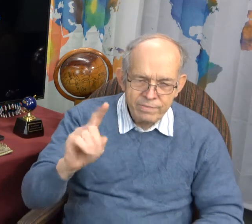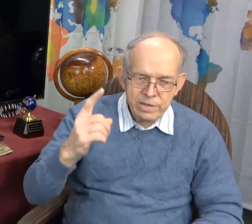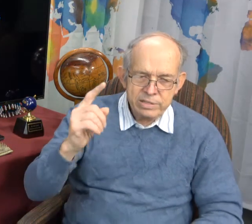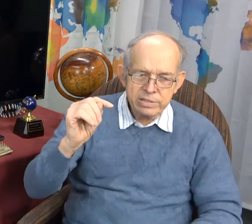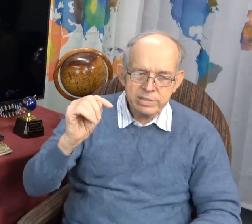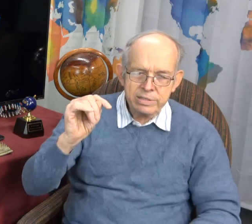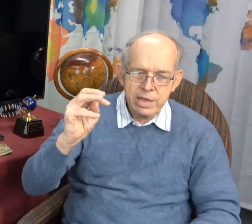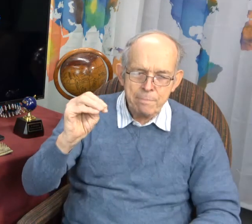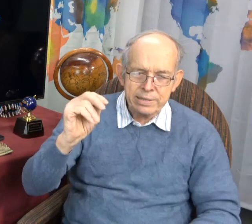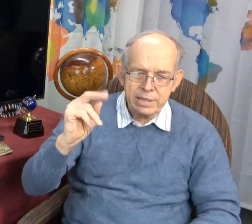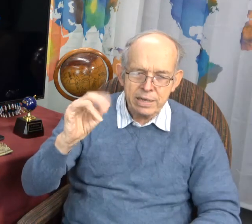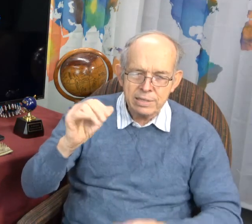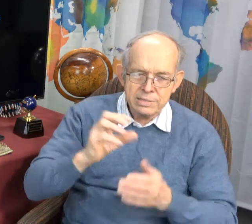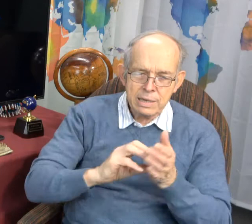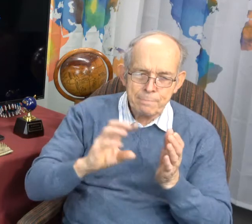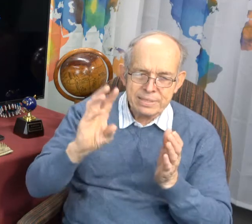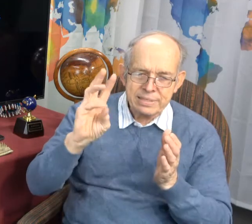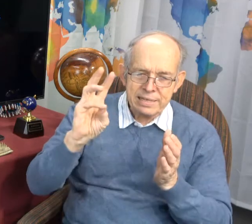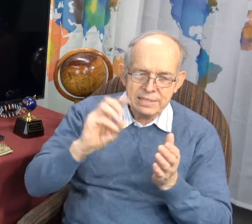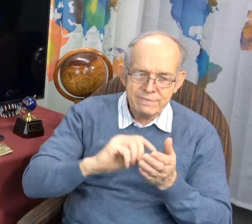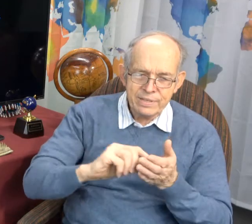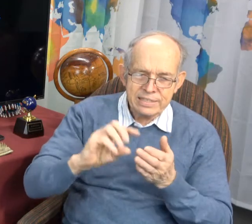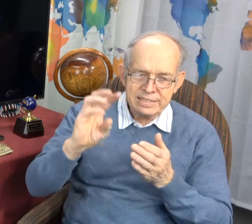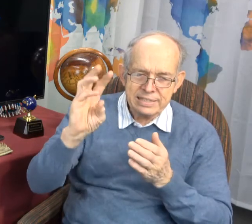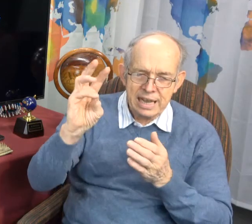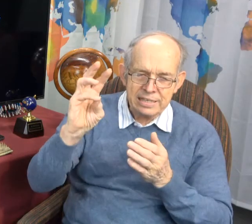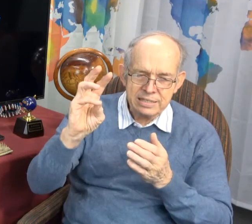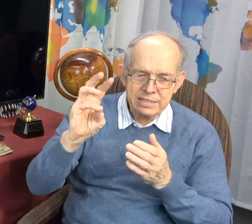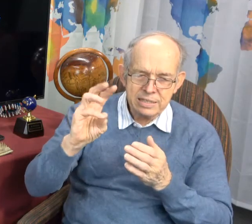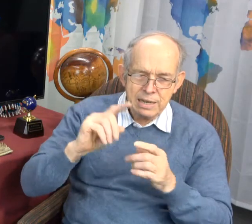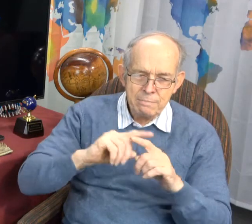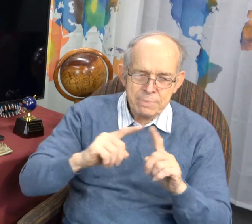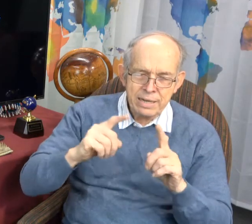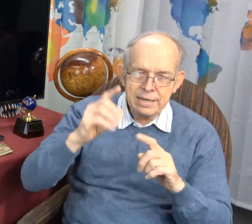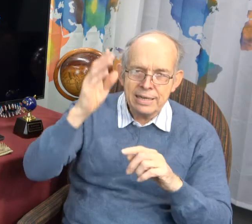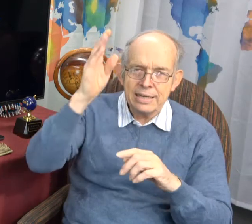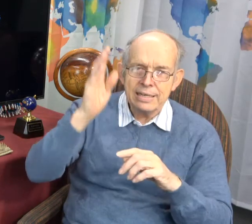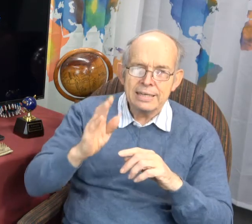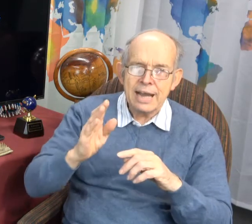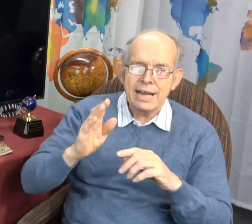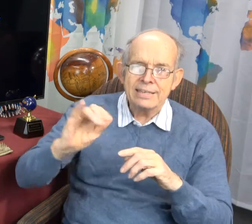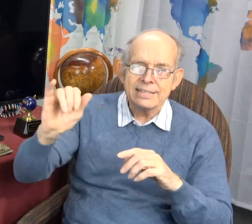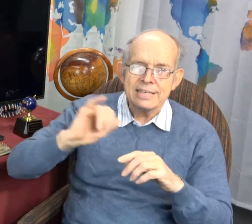First Timothy chapter 6, verse 6, but godliness